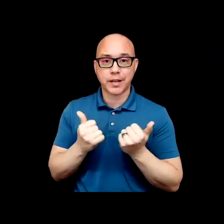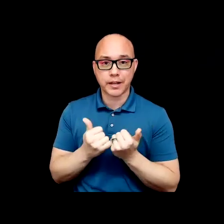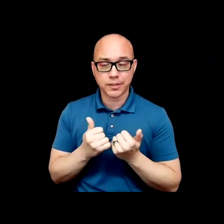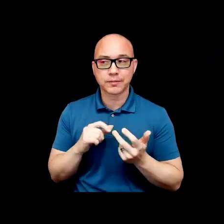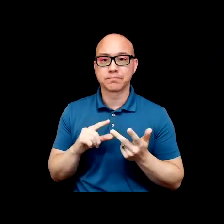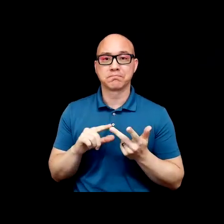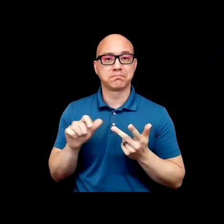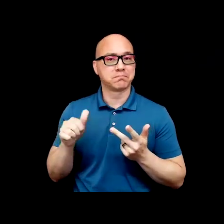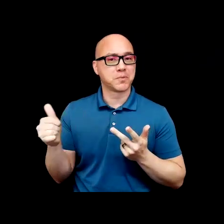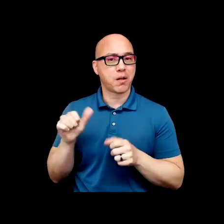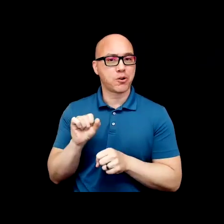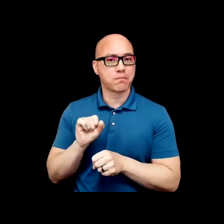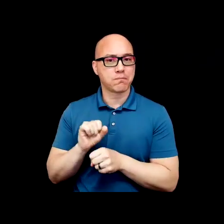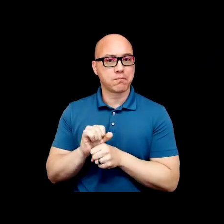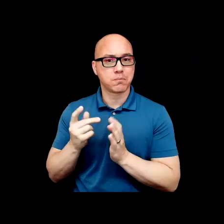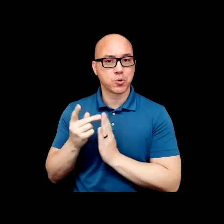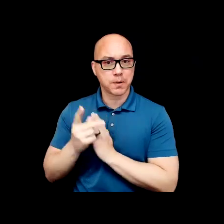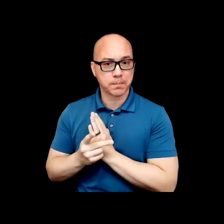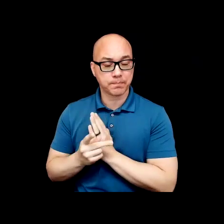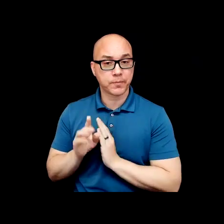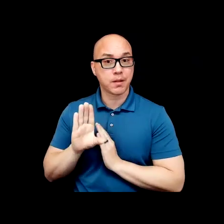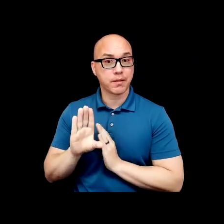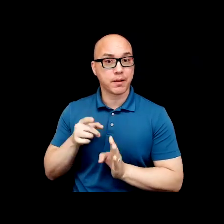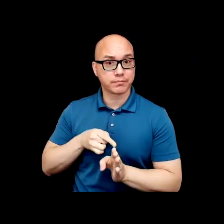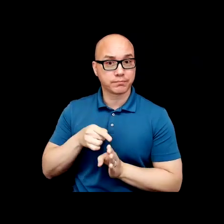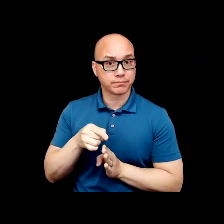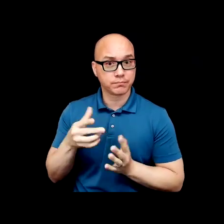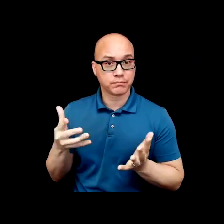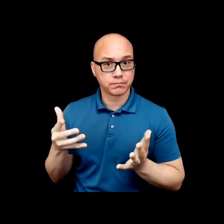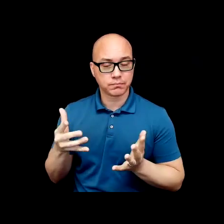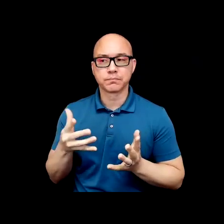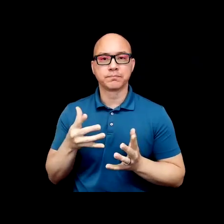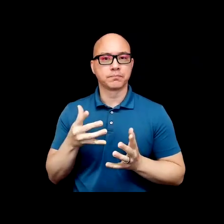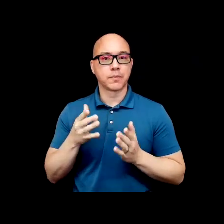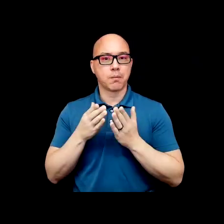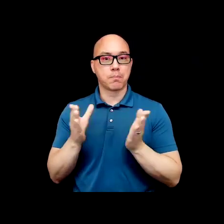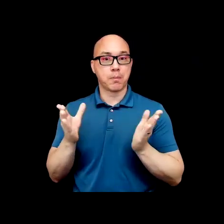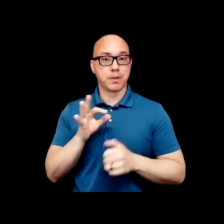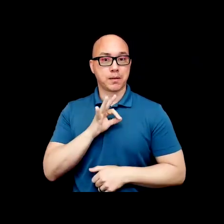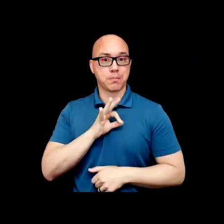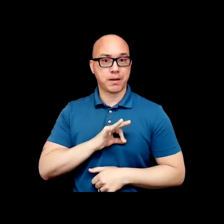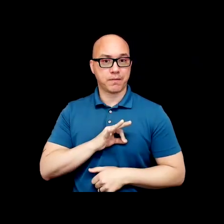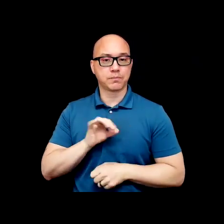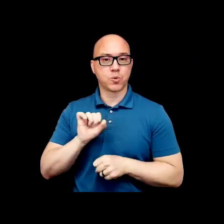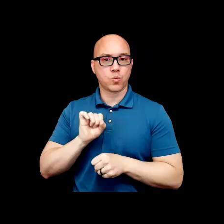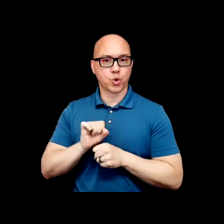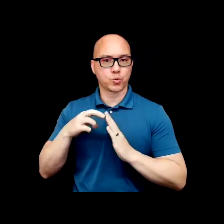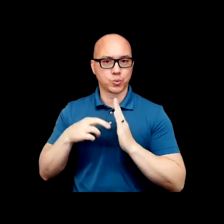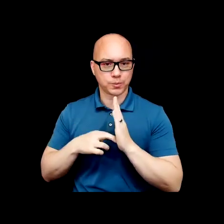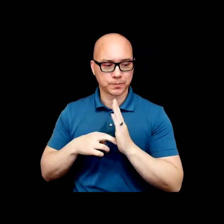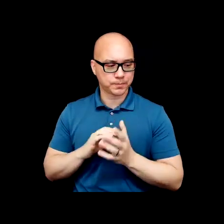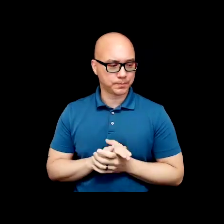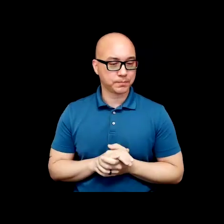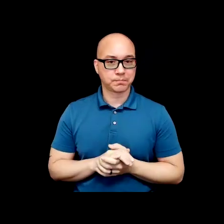employment program, and they specialize in public benefit work rules. They provide